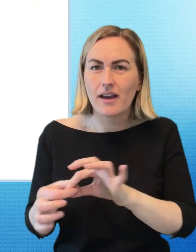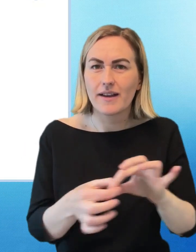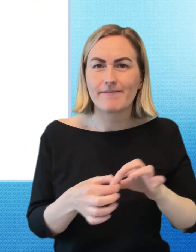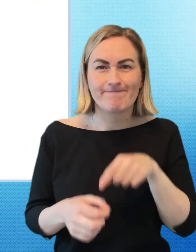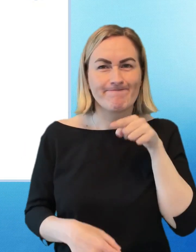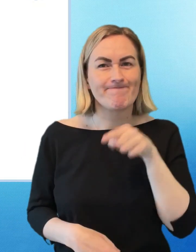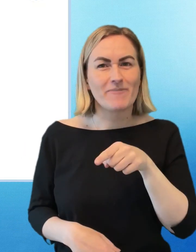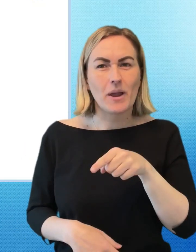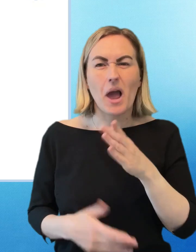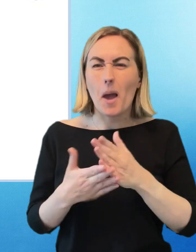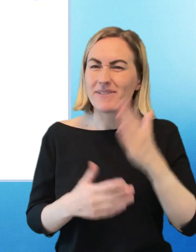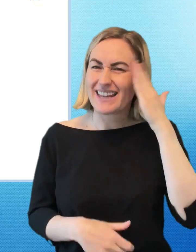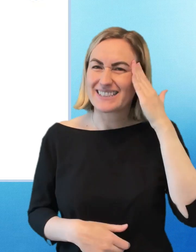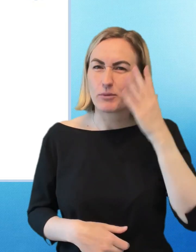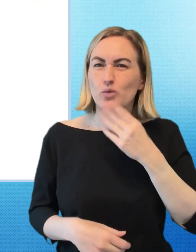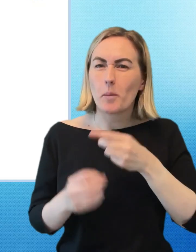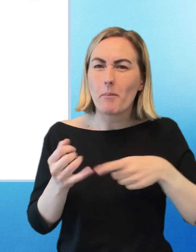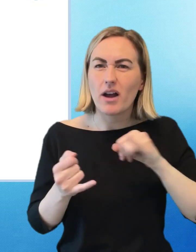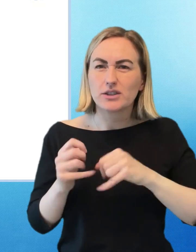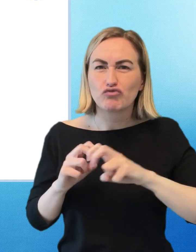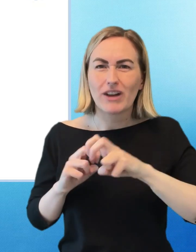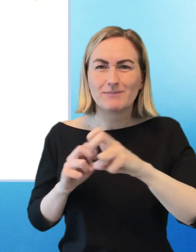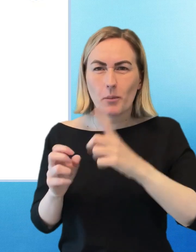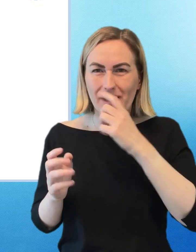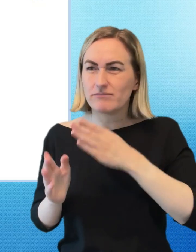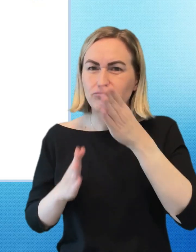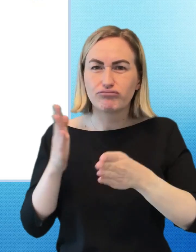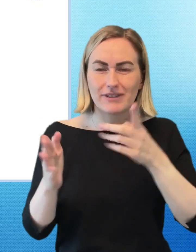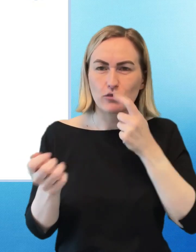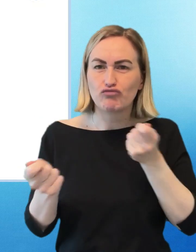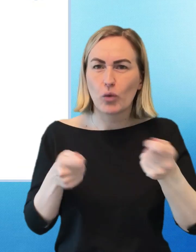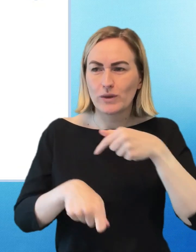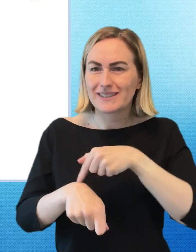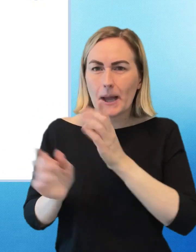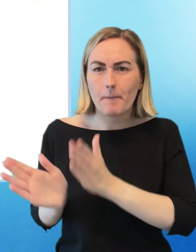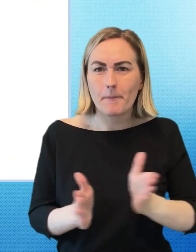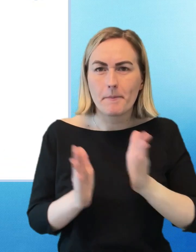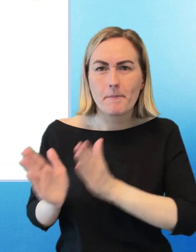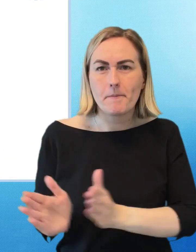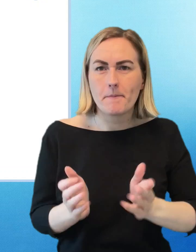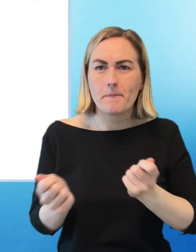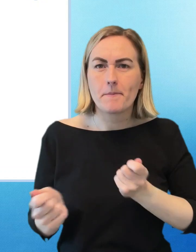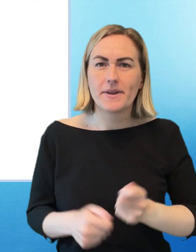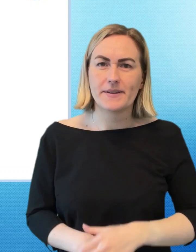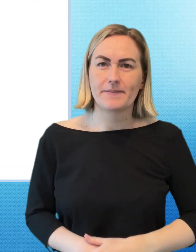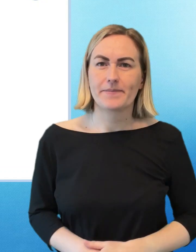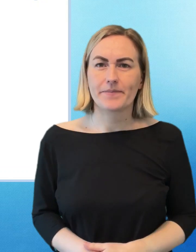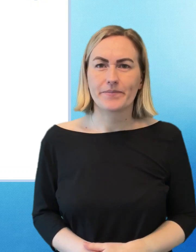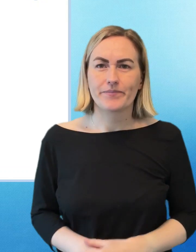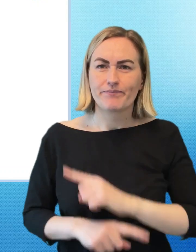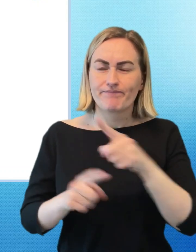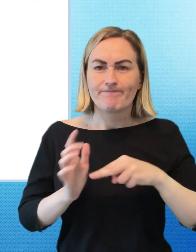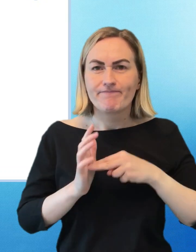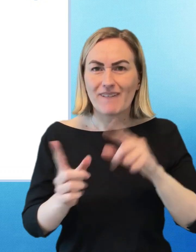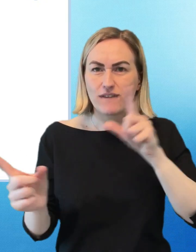was a wise decision to use buses for transport everywhere because this really kept us on track in terms of time. We